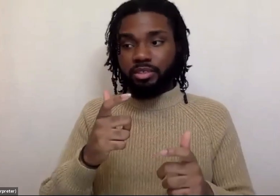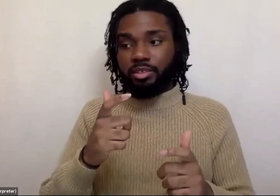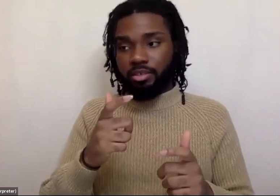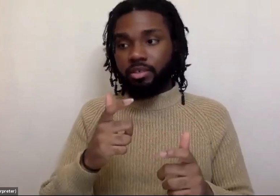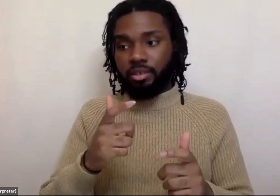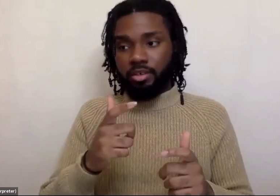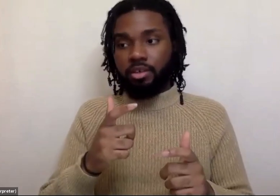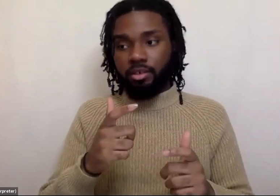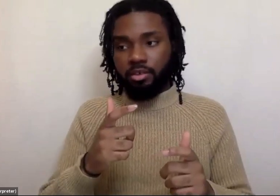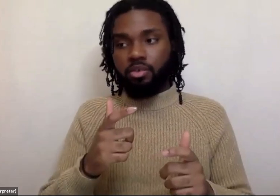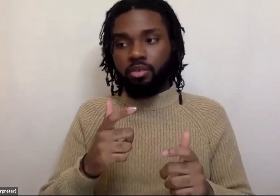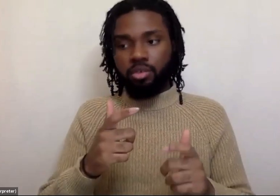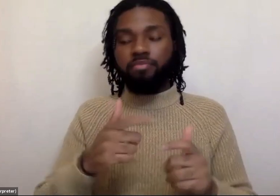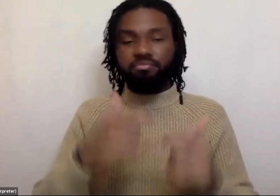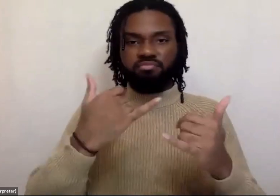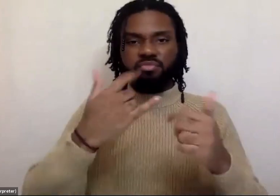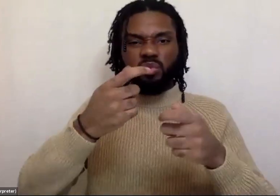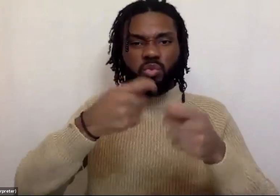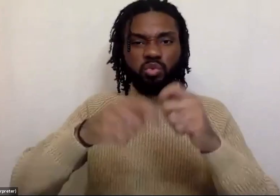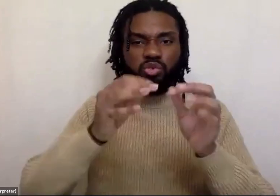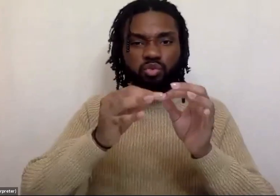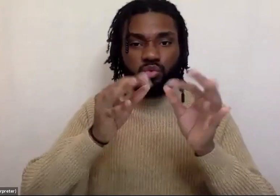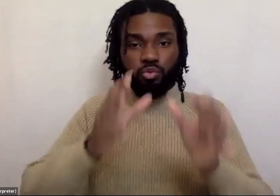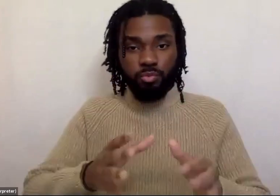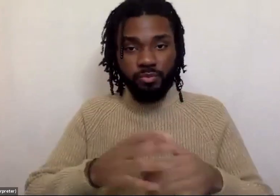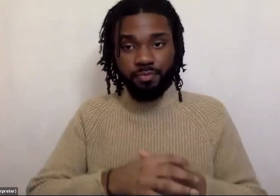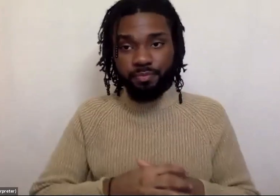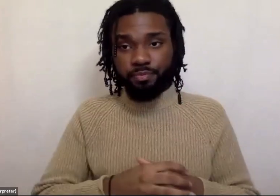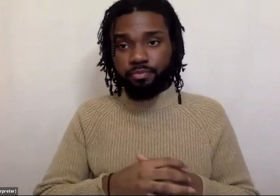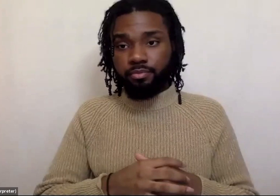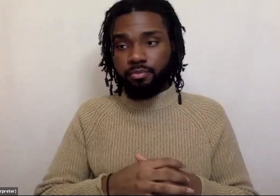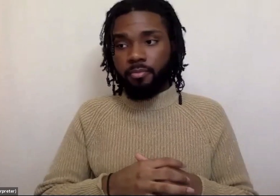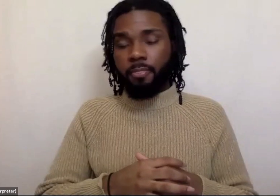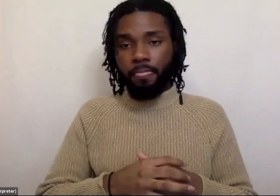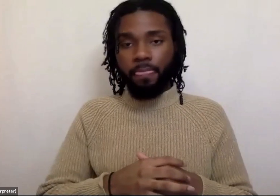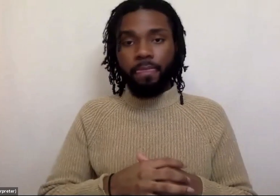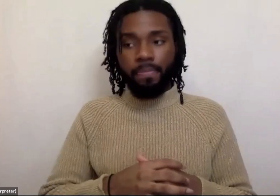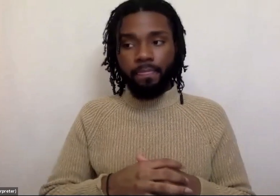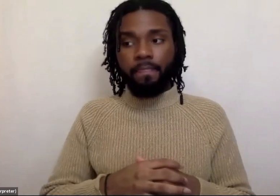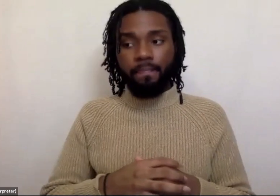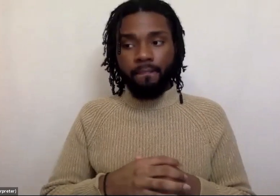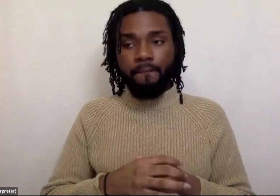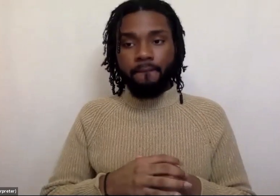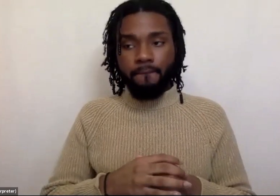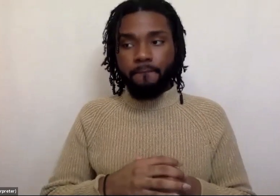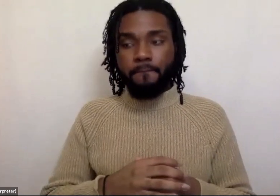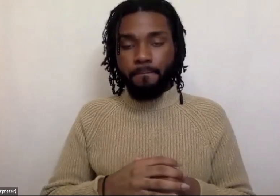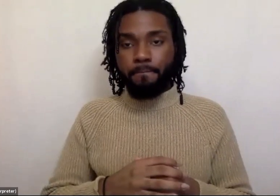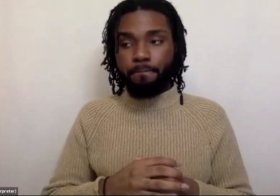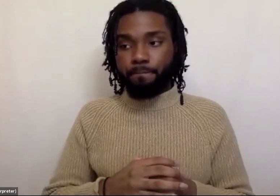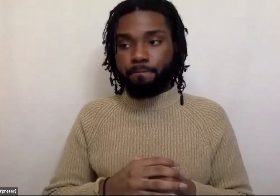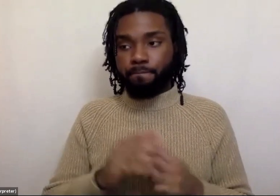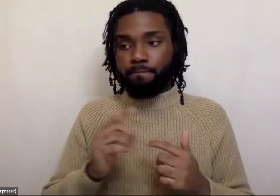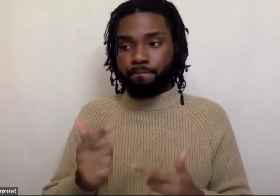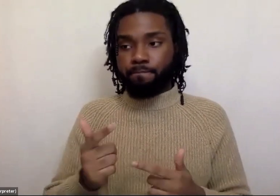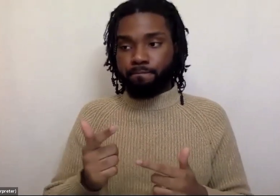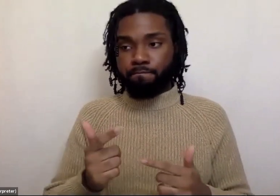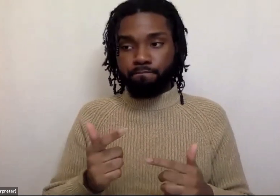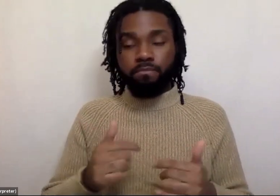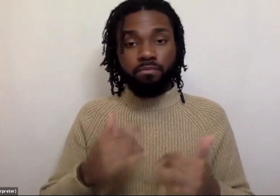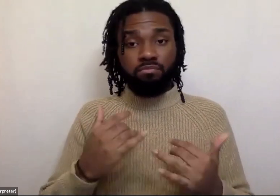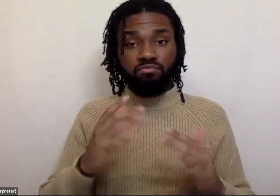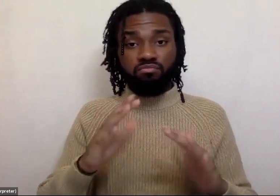sounds. And June says, hurry up, they're shooting at us. And I said, oh, no, June, that's just a